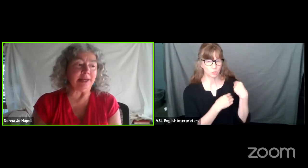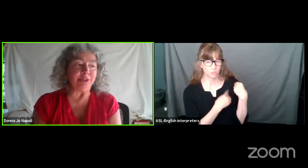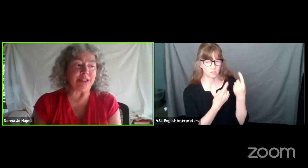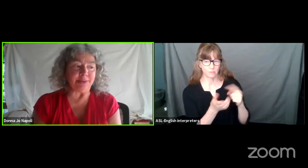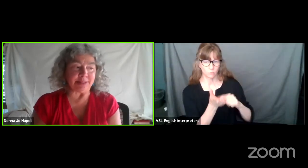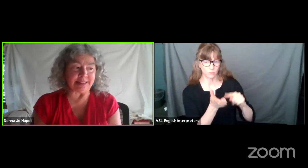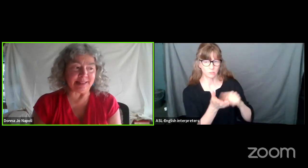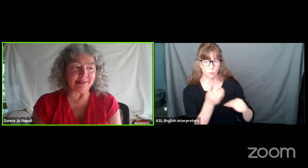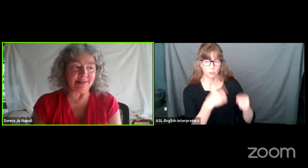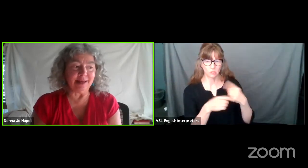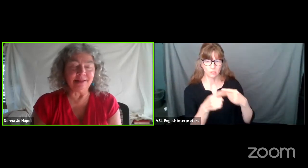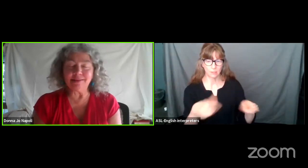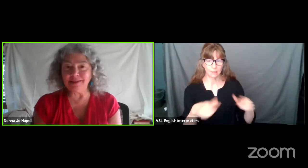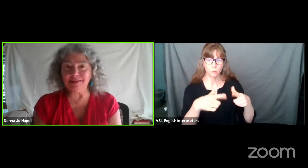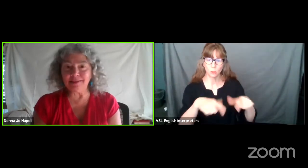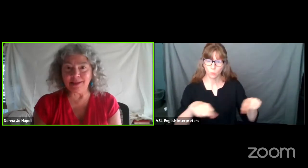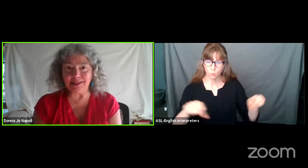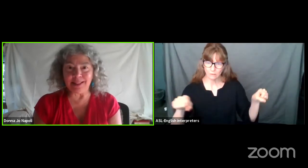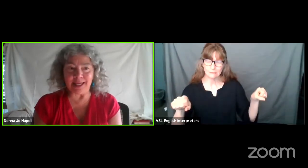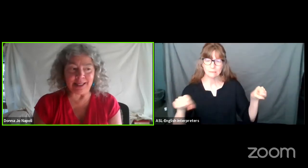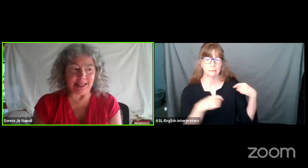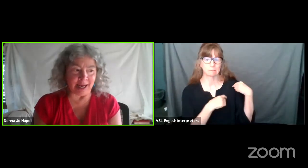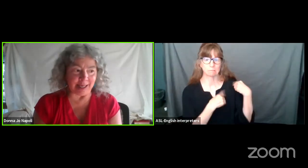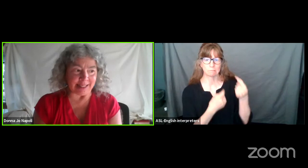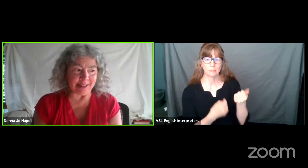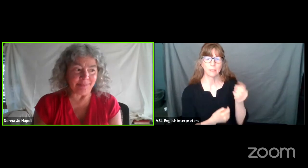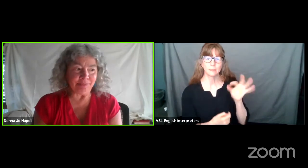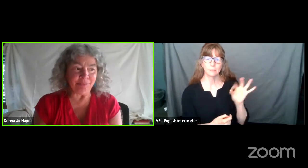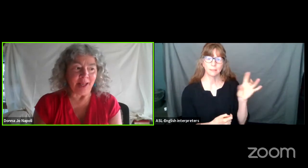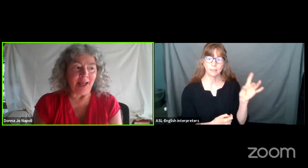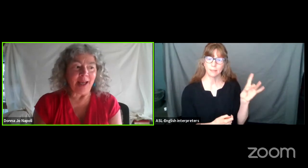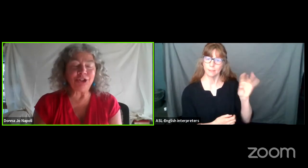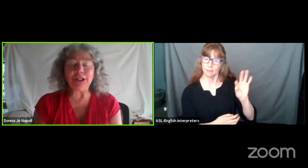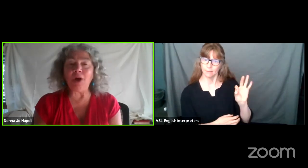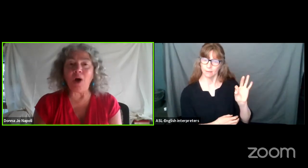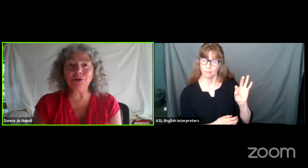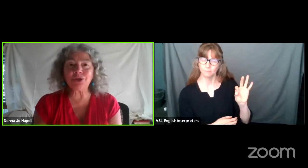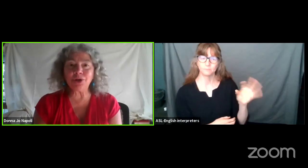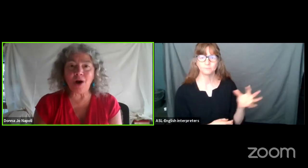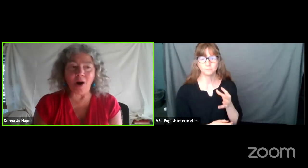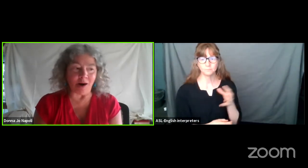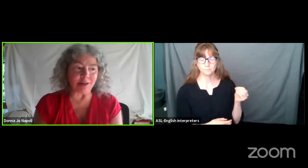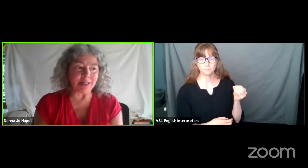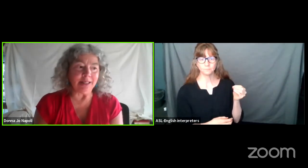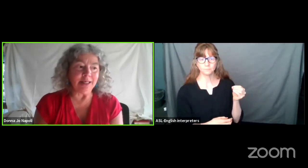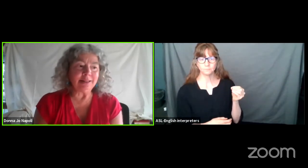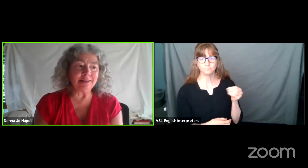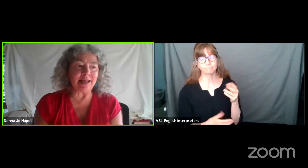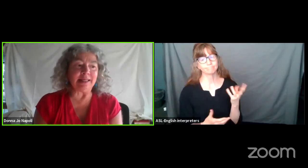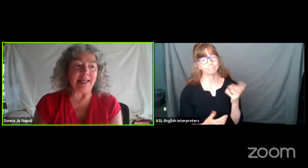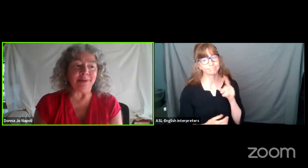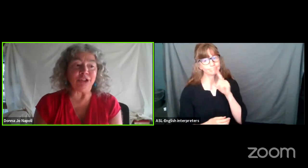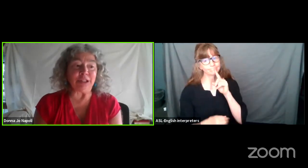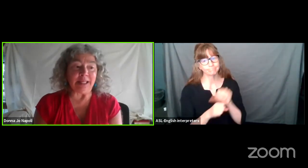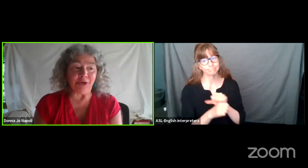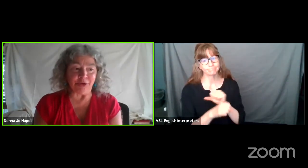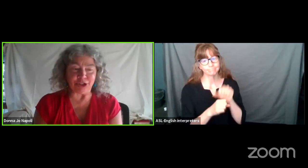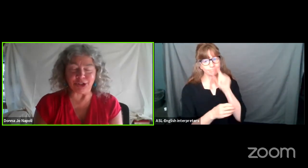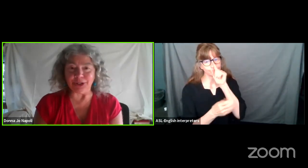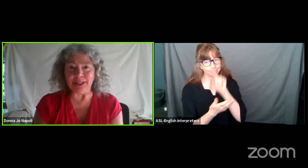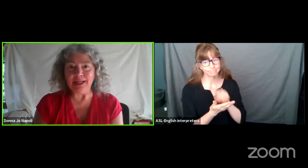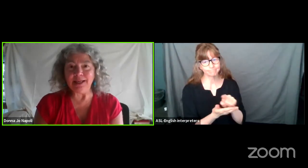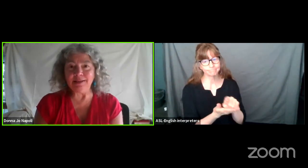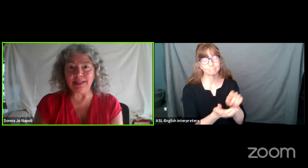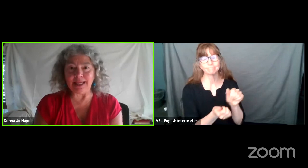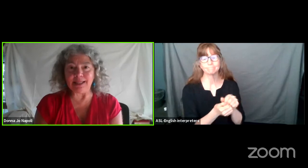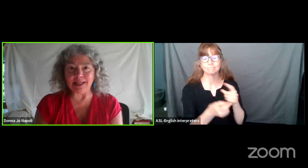sign language linguistics since 1989, and she lost her heart to sign language